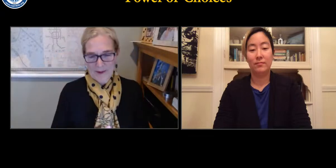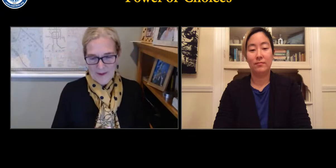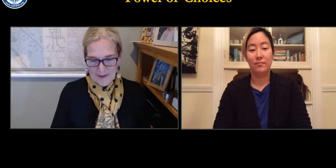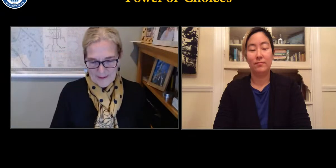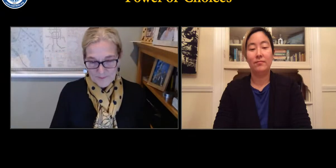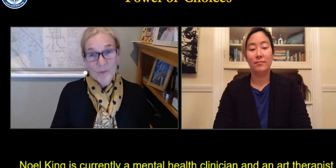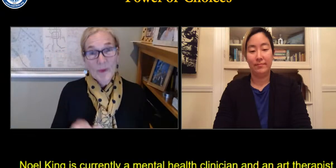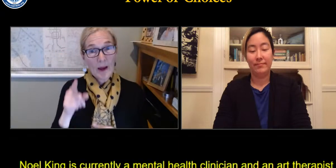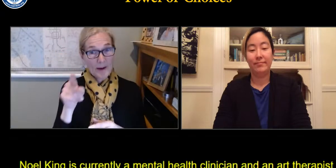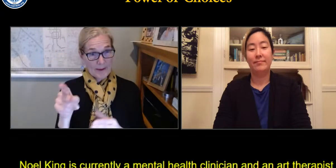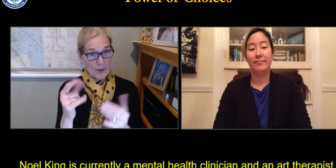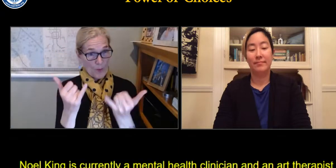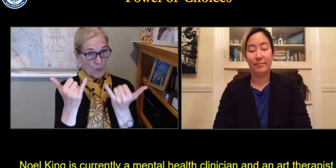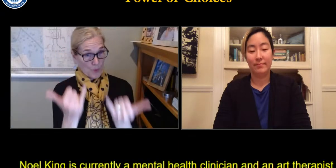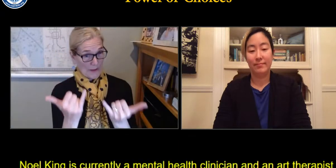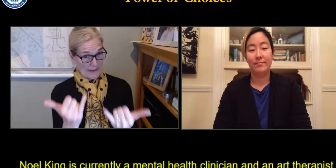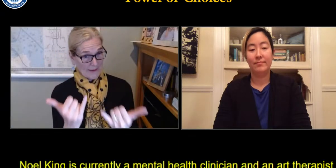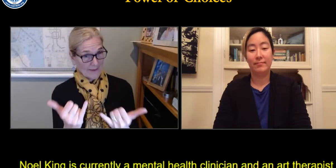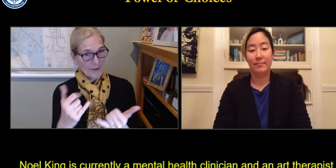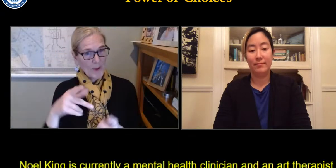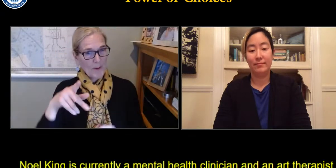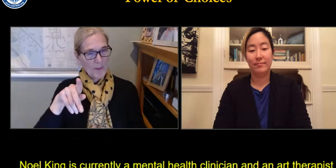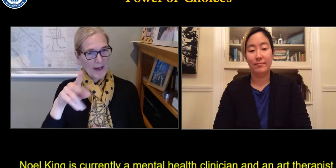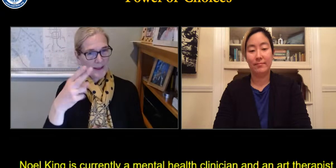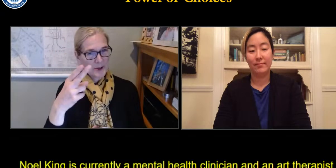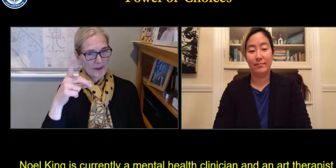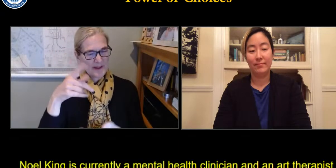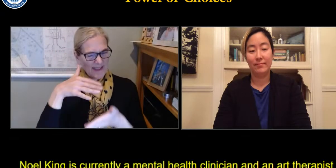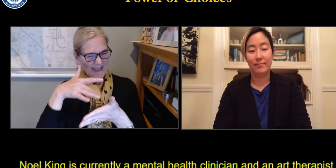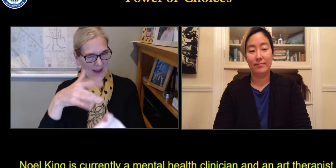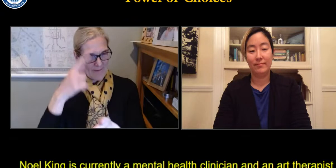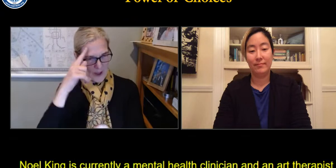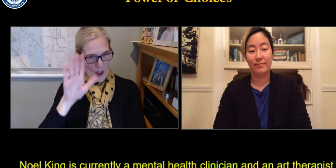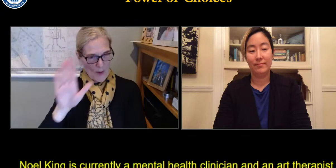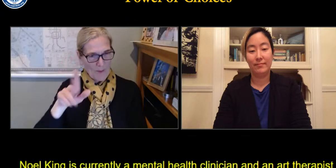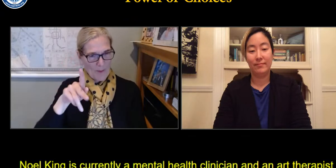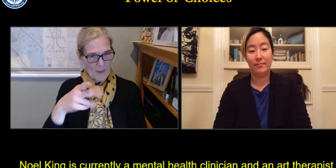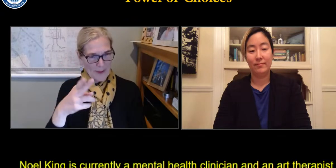which is a part of the Learning Center for the Deaf.